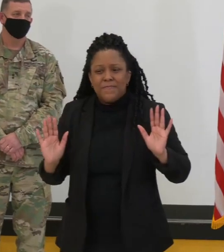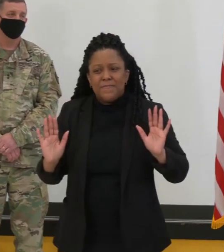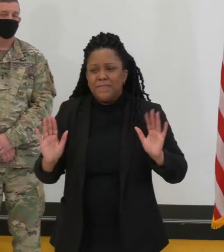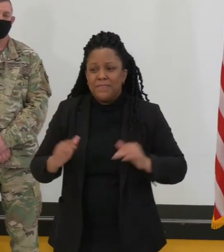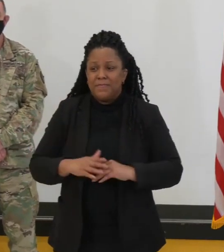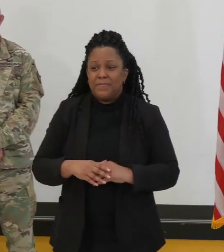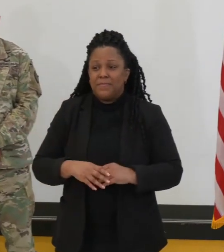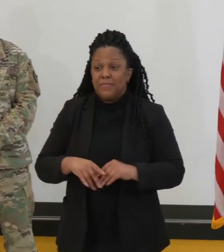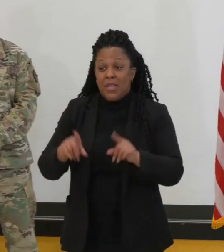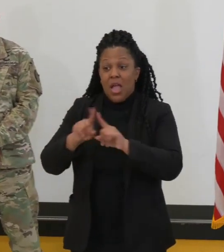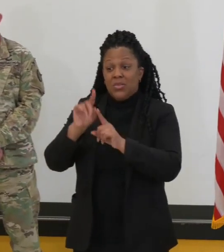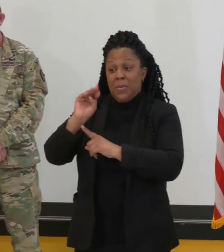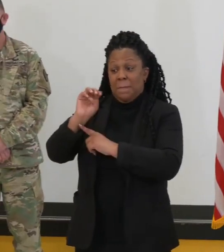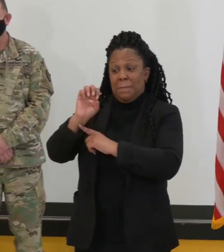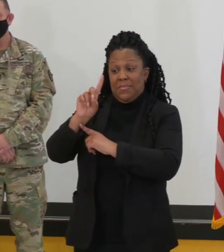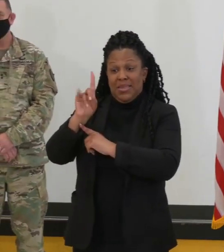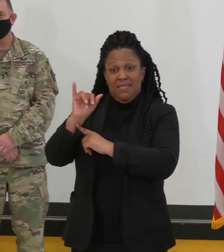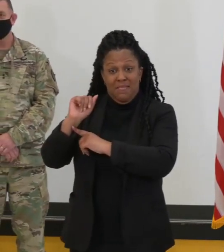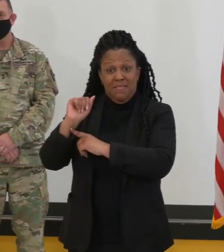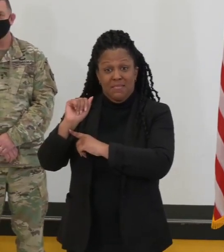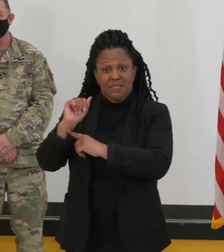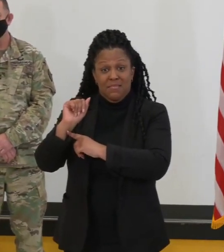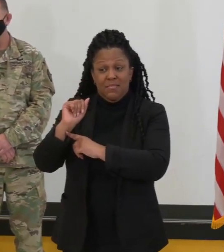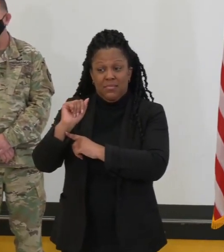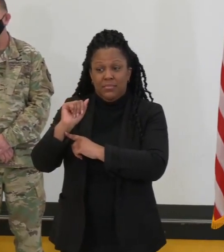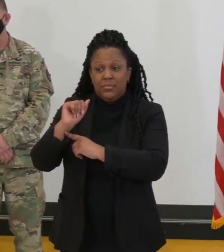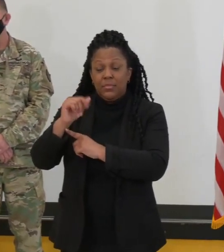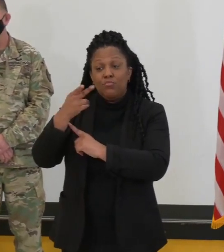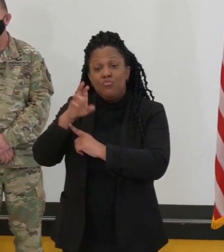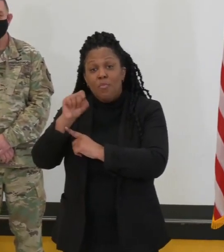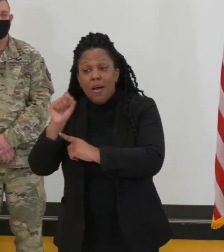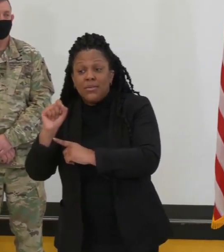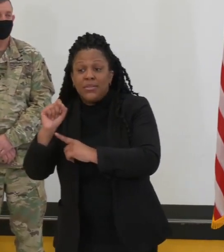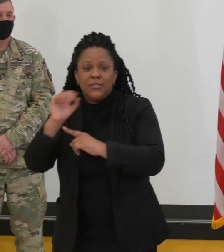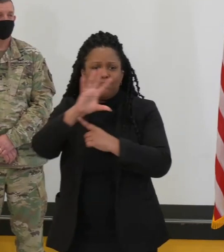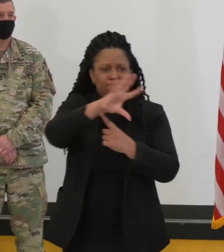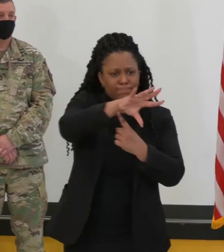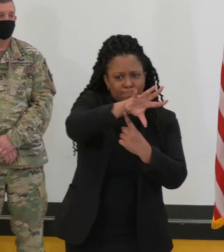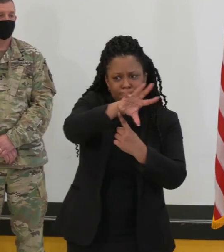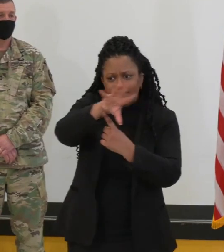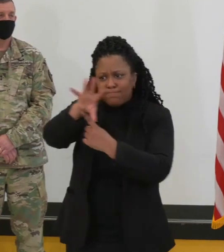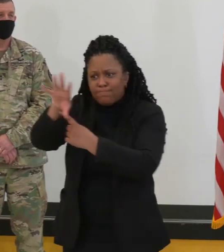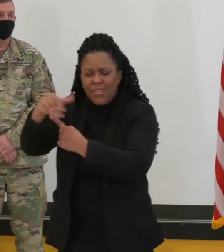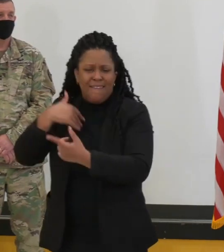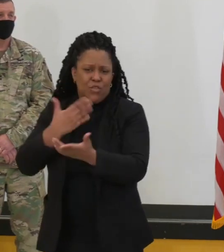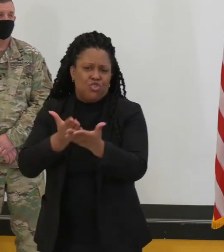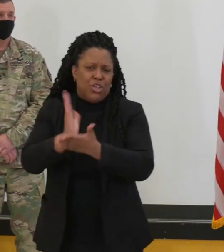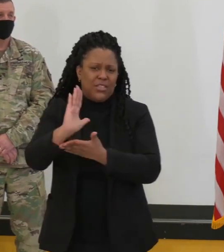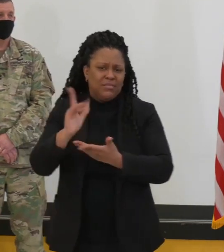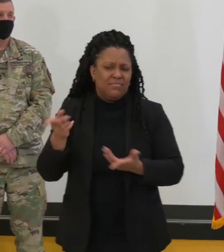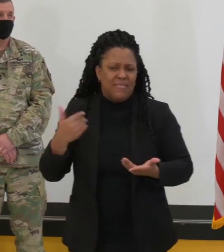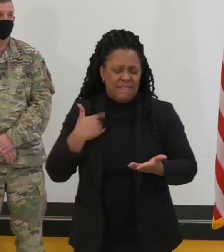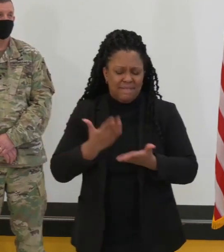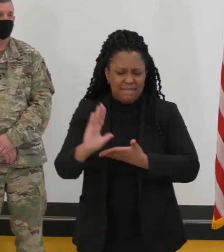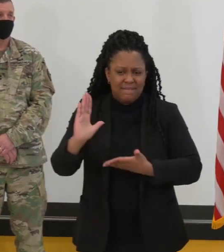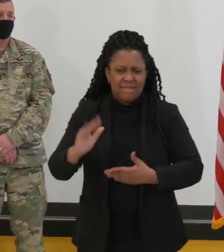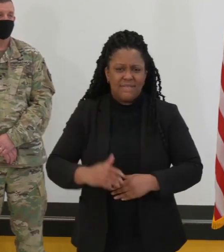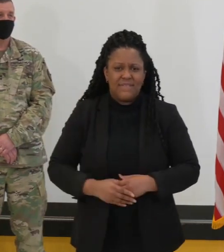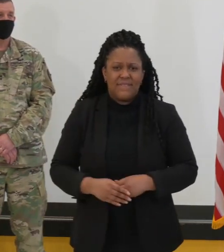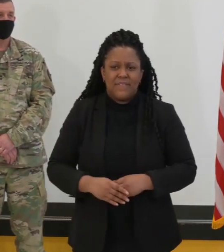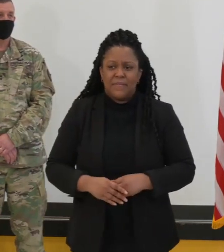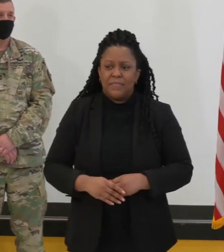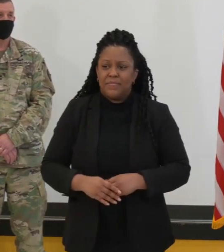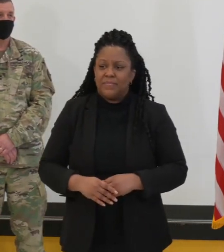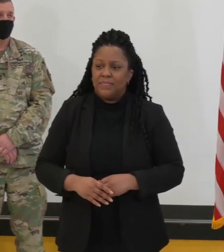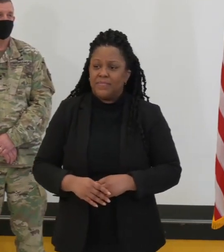as your service also dictates. You will see significant resources out today. As I